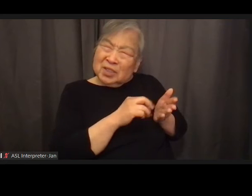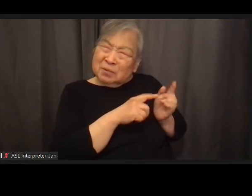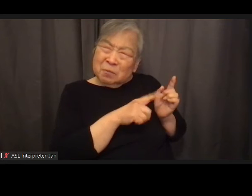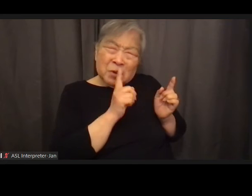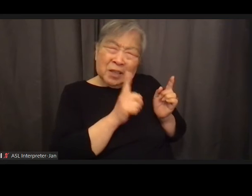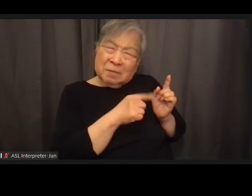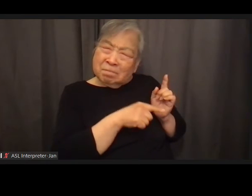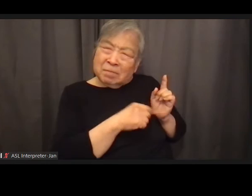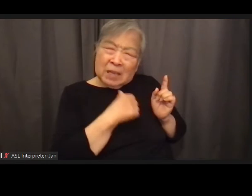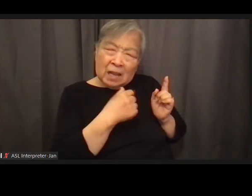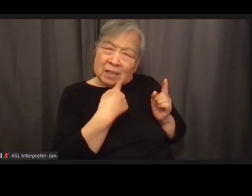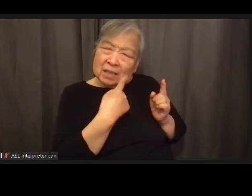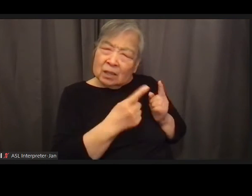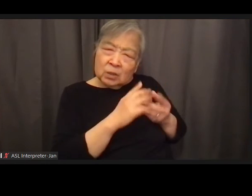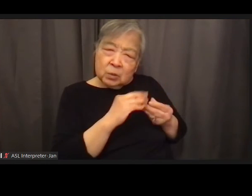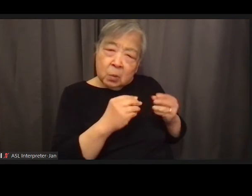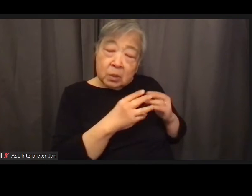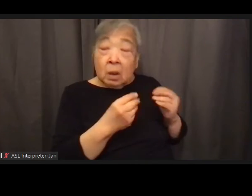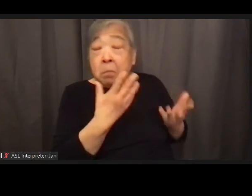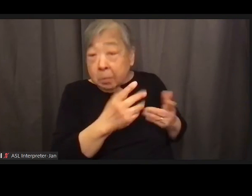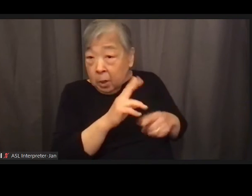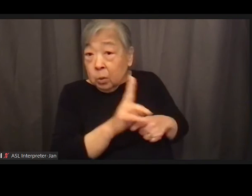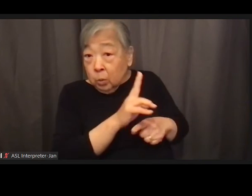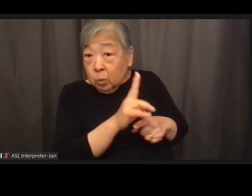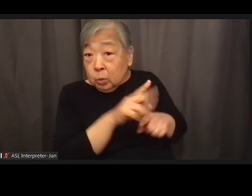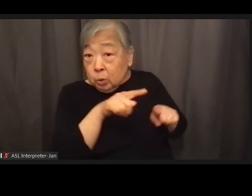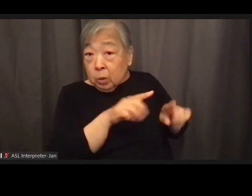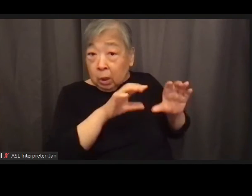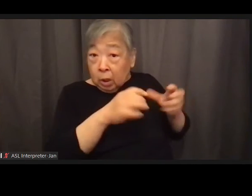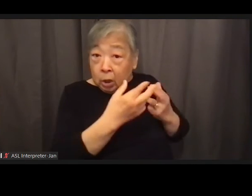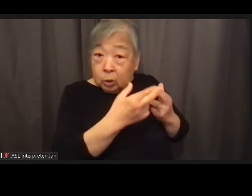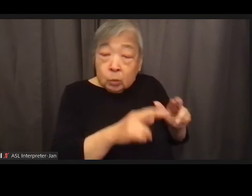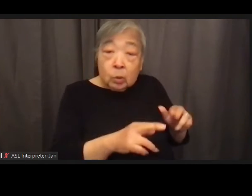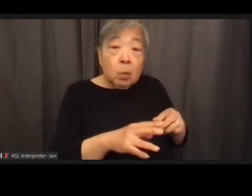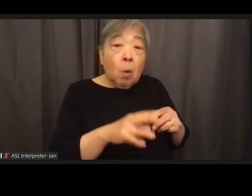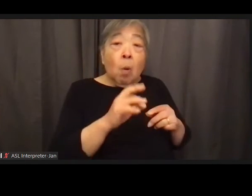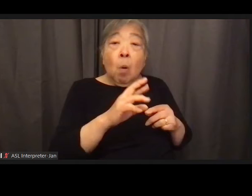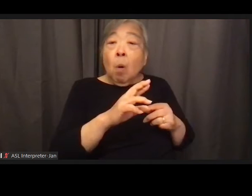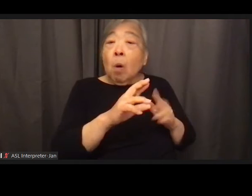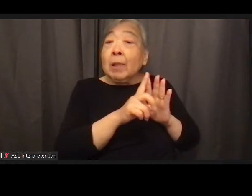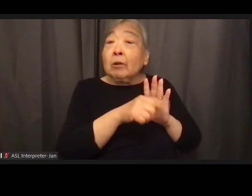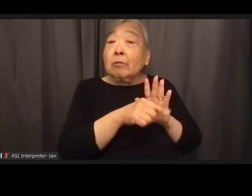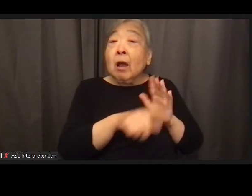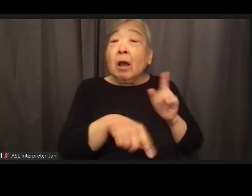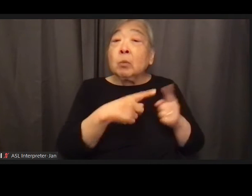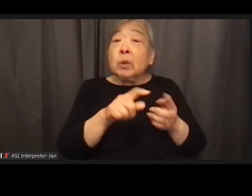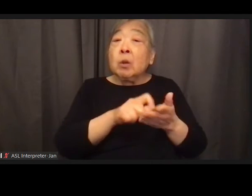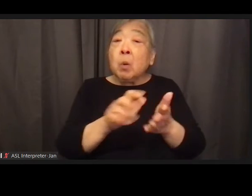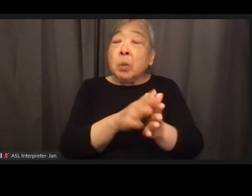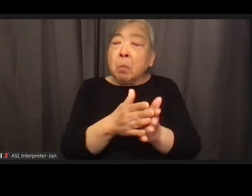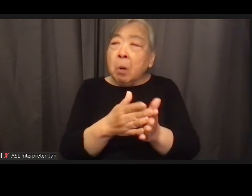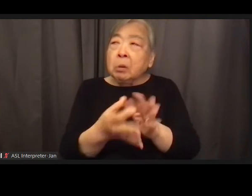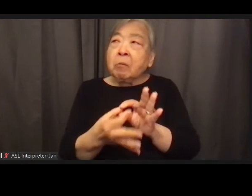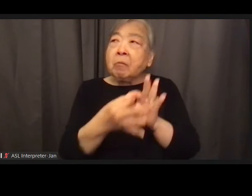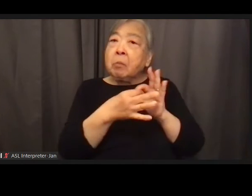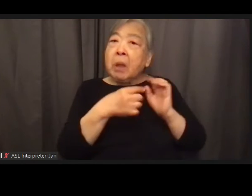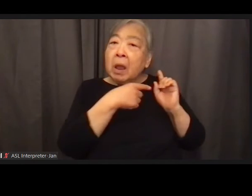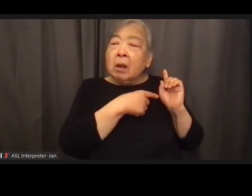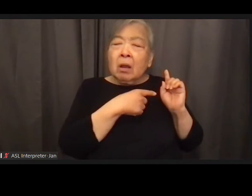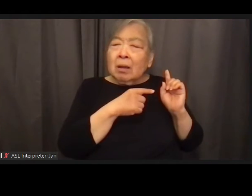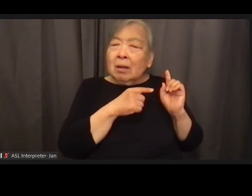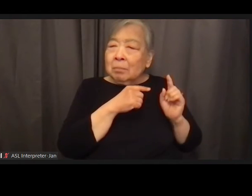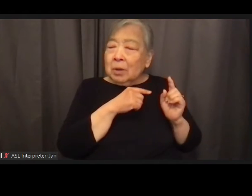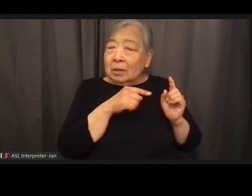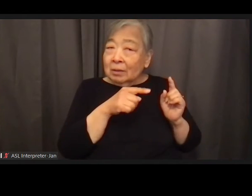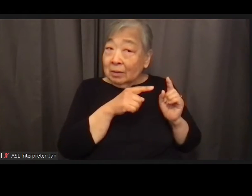They might have used them in the classroom, or they may have referred back to them in writing their ethnographies. I mean, the stories aren't told